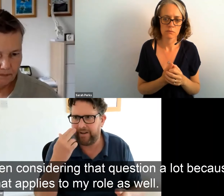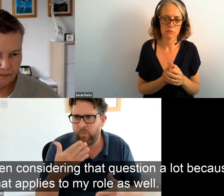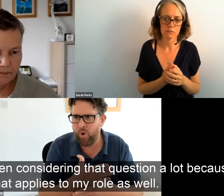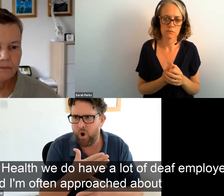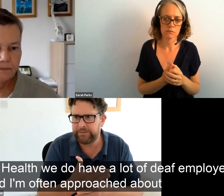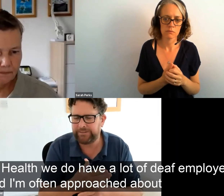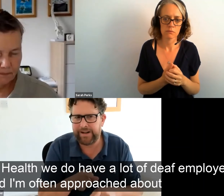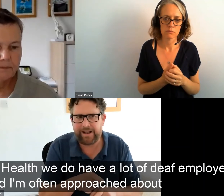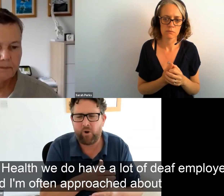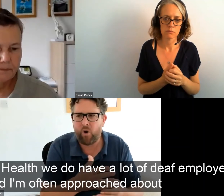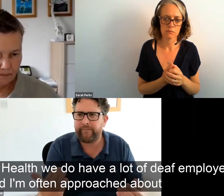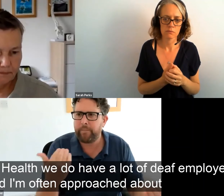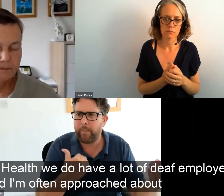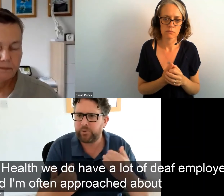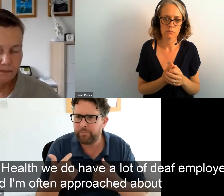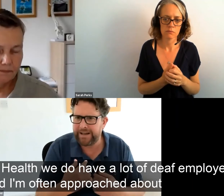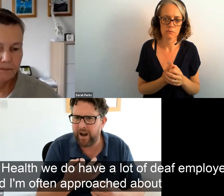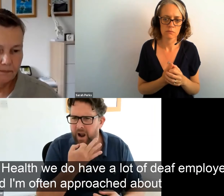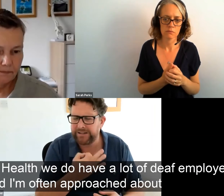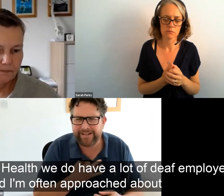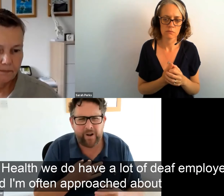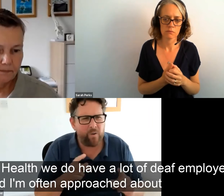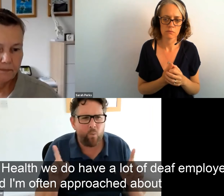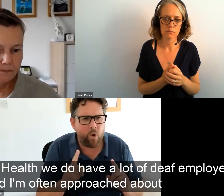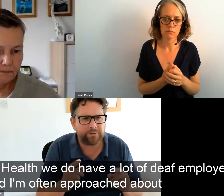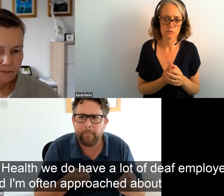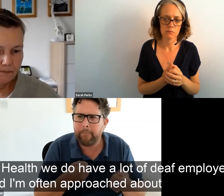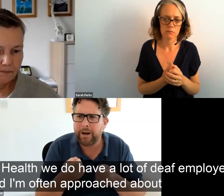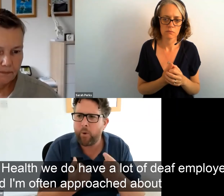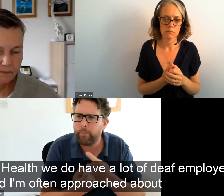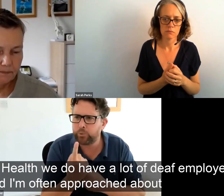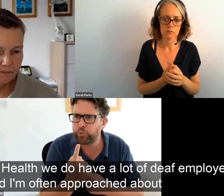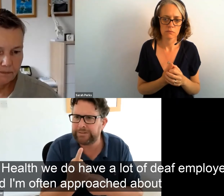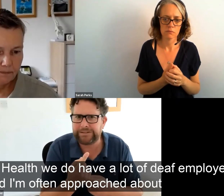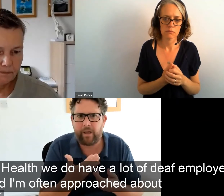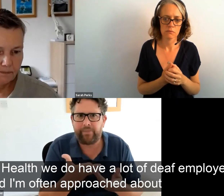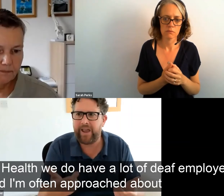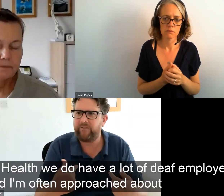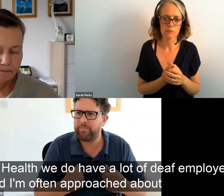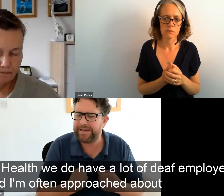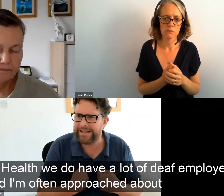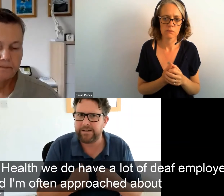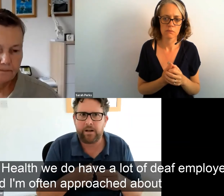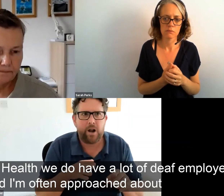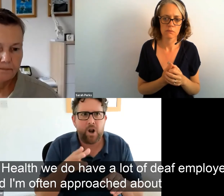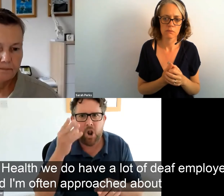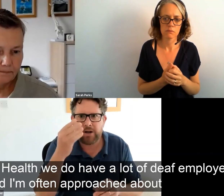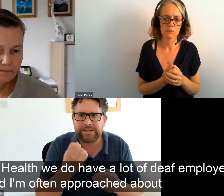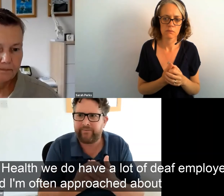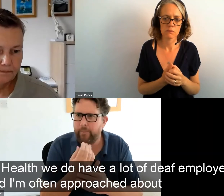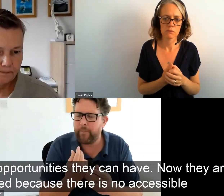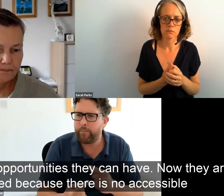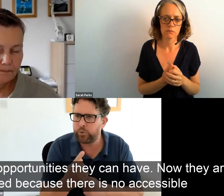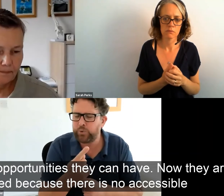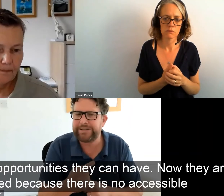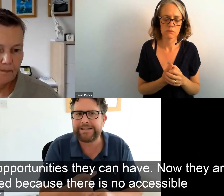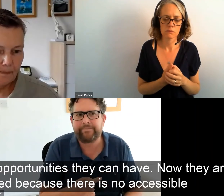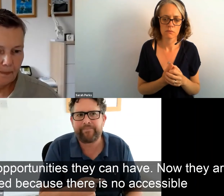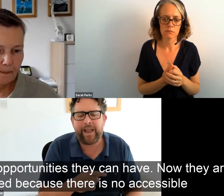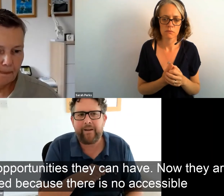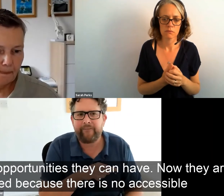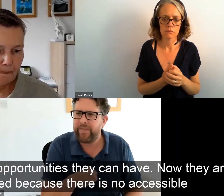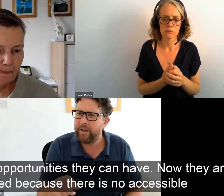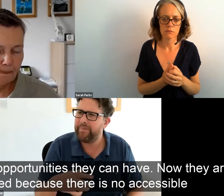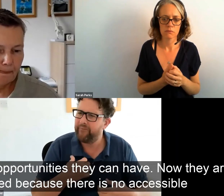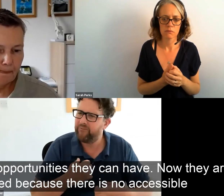well. And within Sign Health, we do have a lot of deaf employees, and I'm often approached about what management